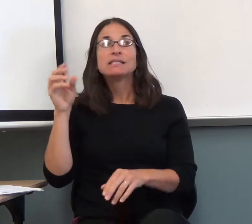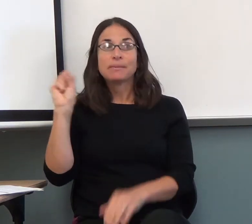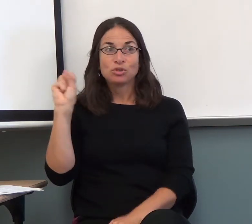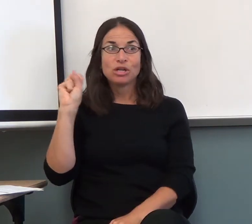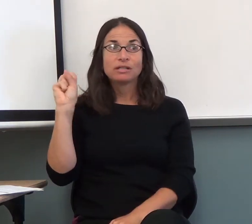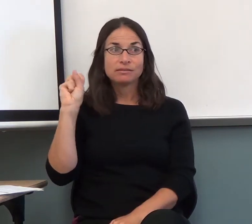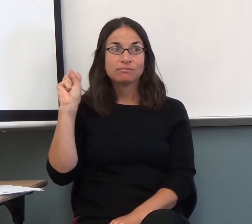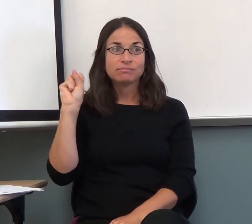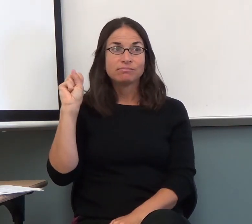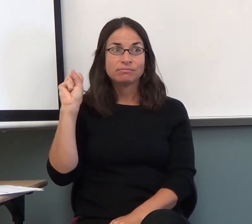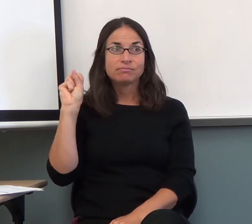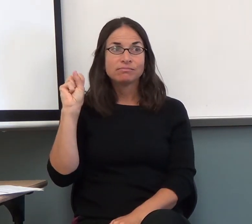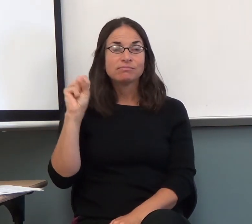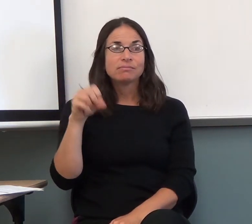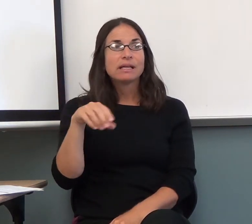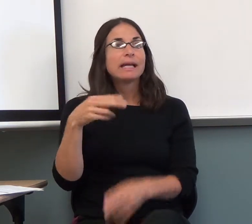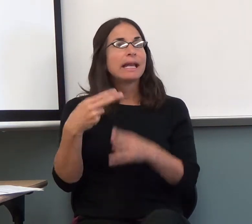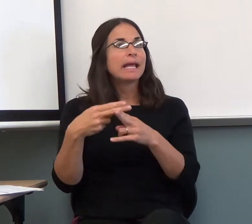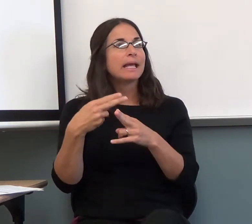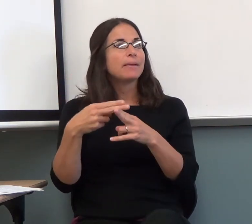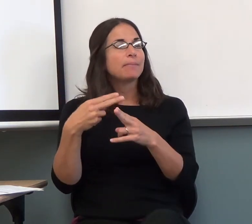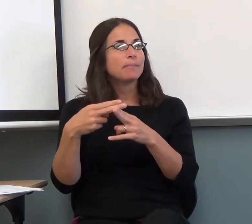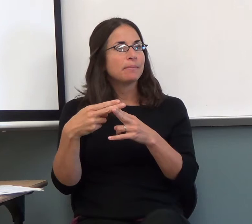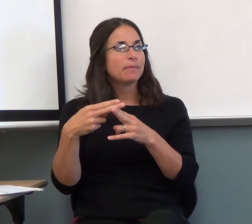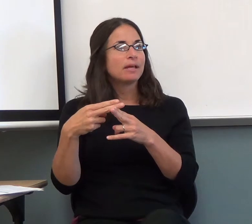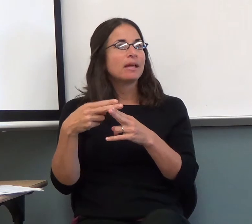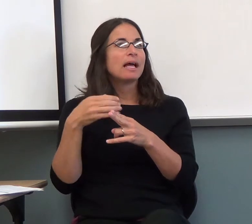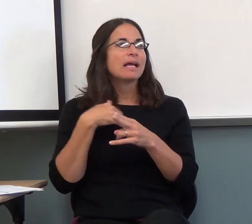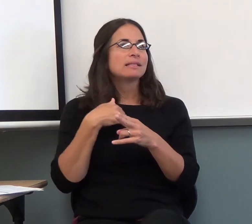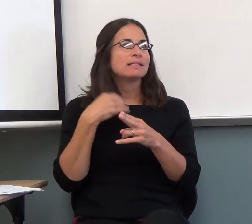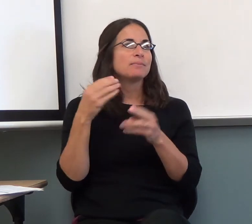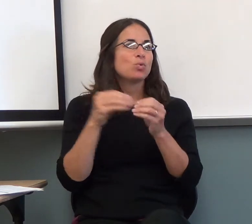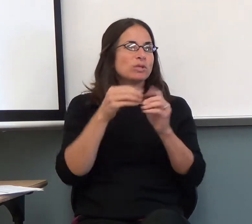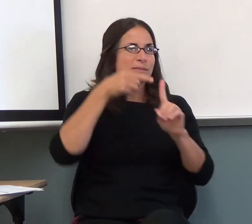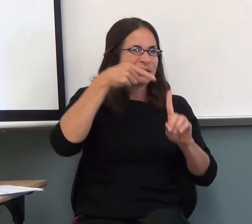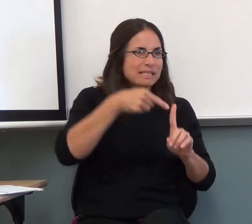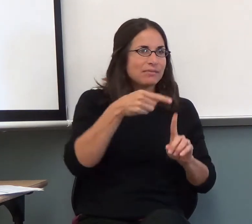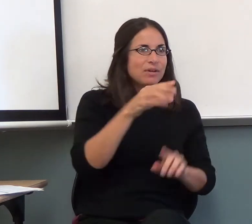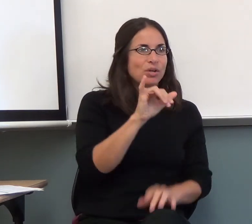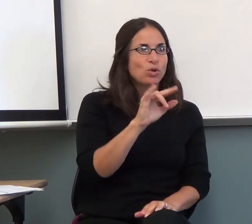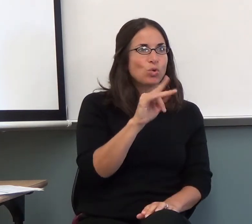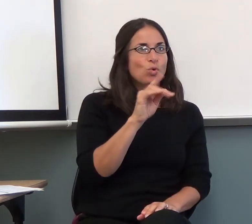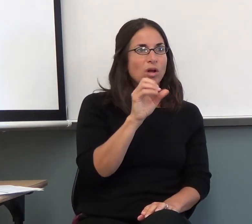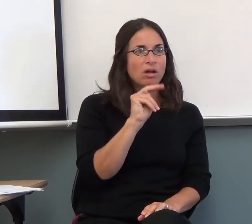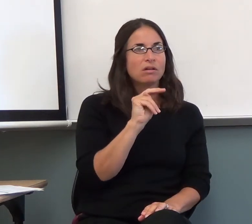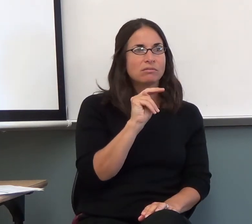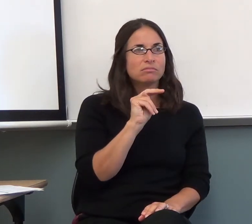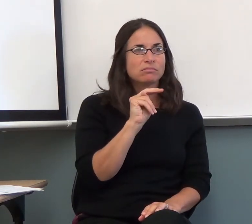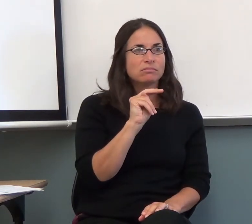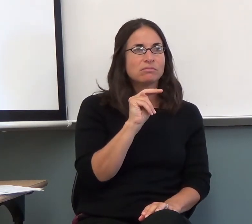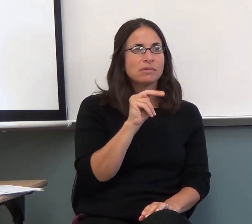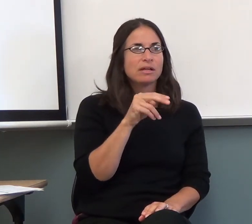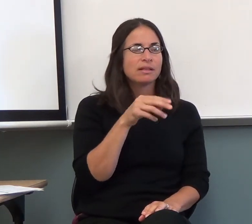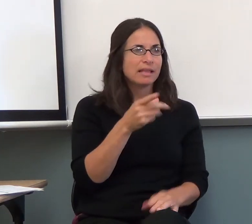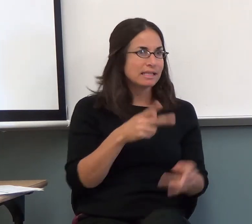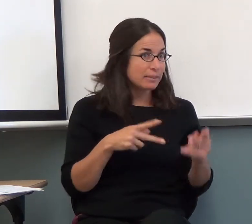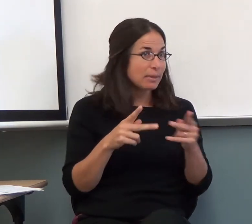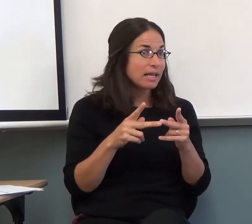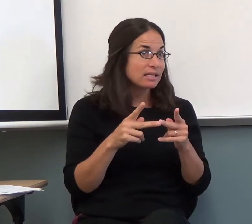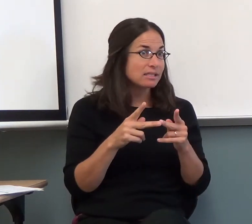identifying name as something specific called Yukon, right? That's the word, Yukon, and it's a place. So it's a noun as